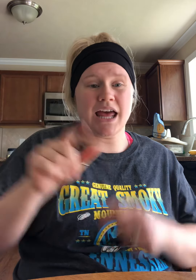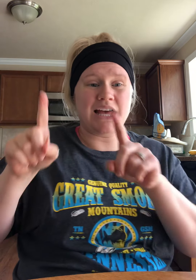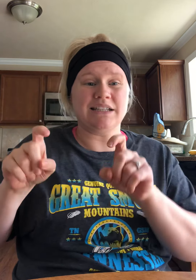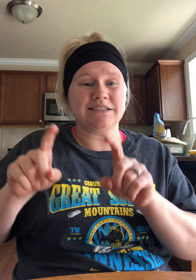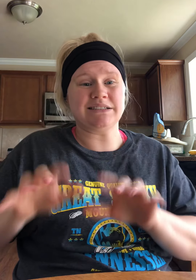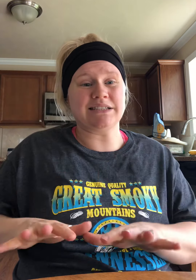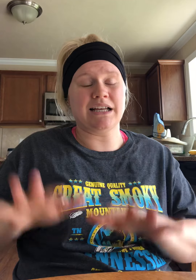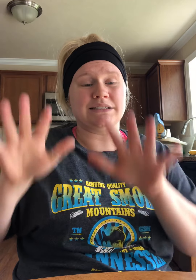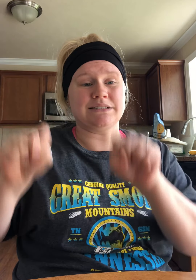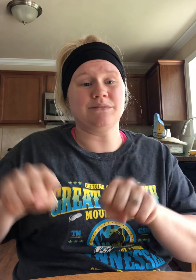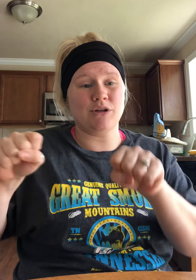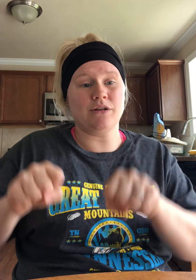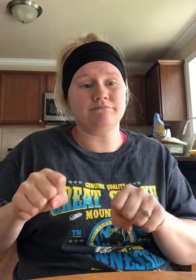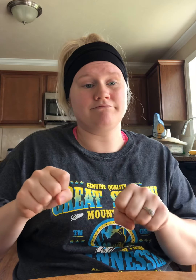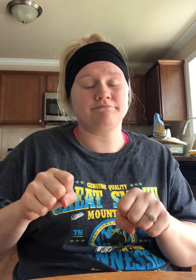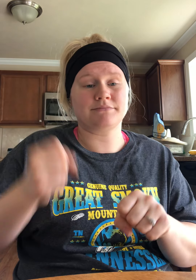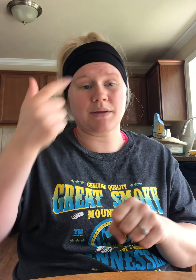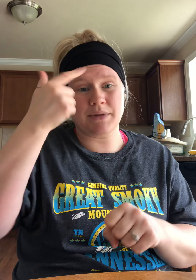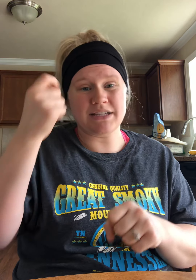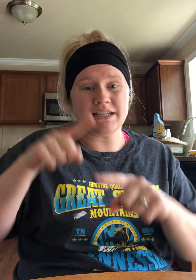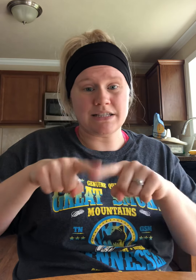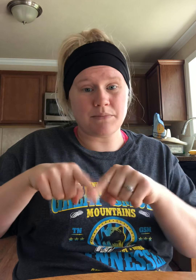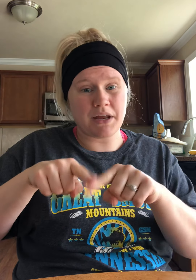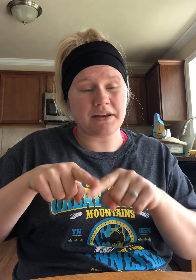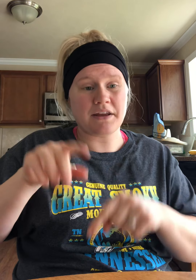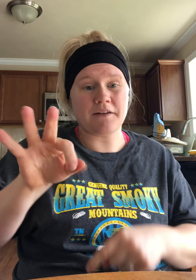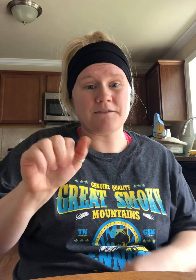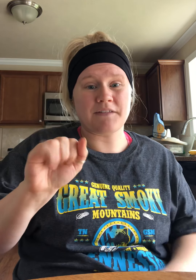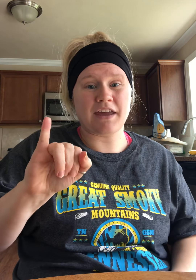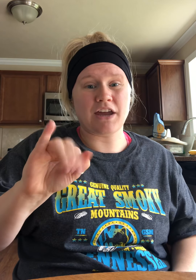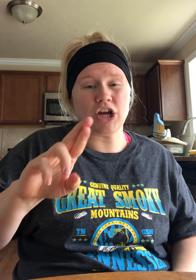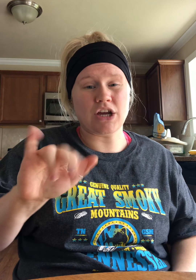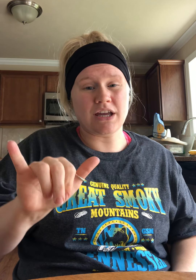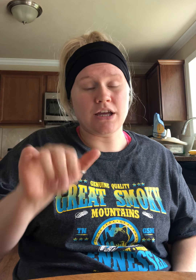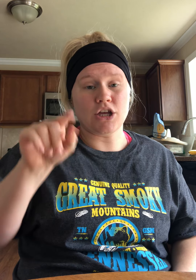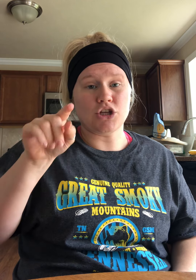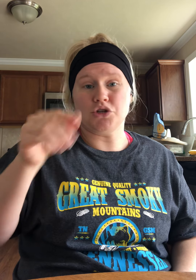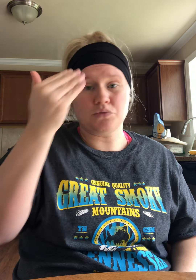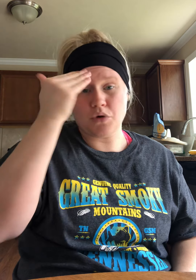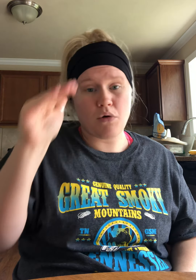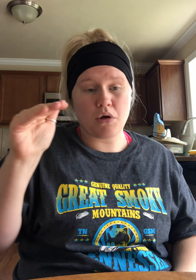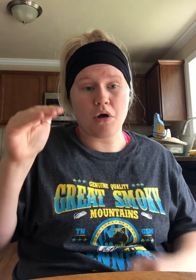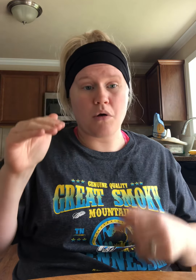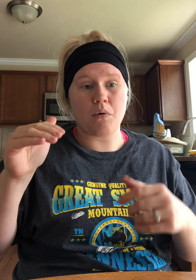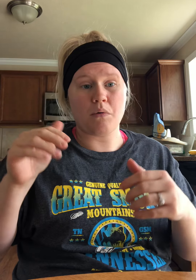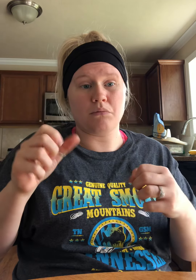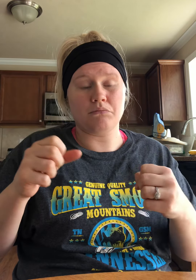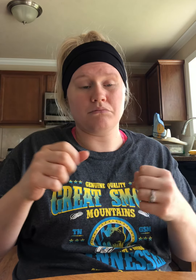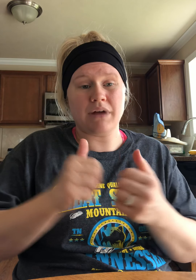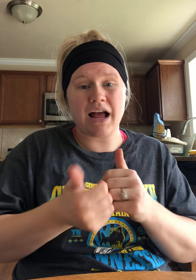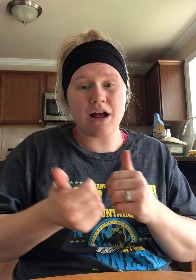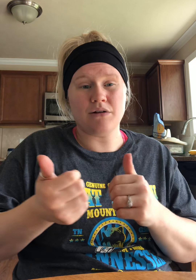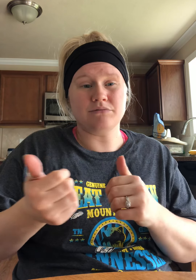on this fairy, and you don't know how to convince the fairy to try to do it again. You haven't seen the fairy,